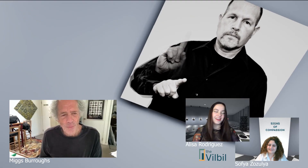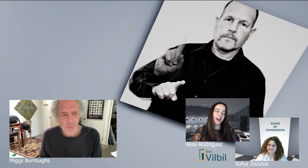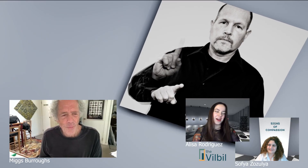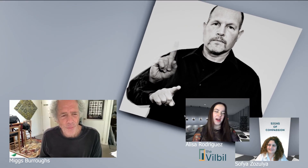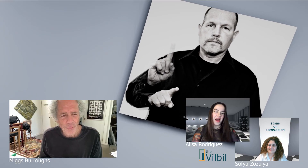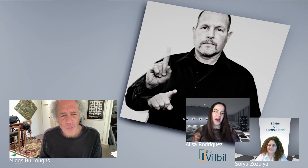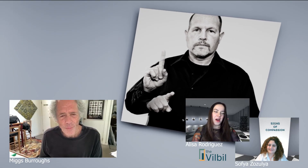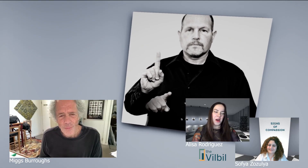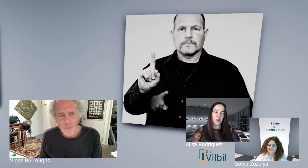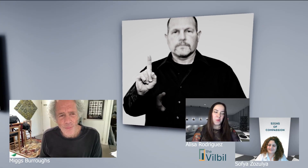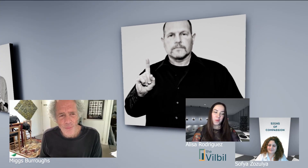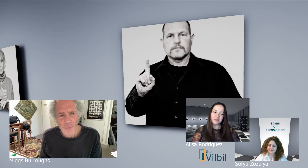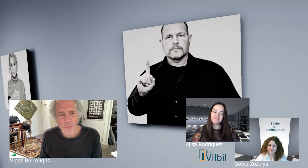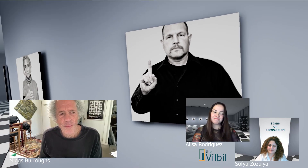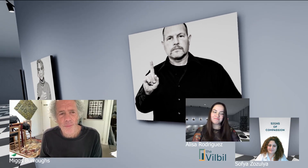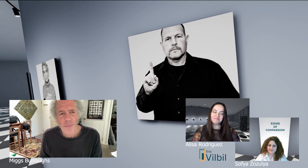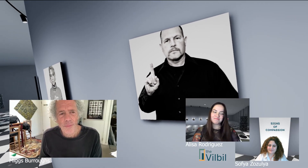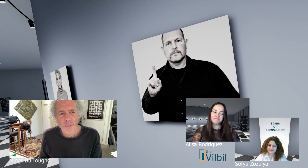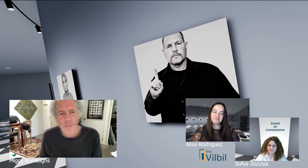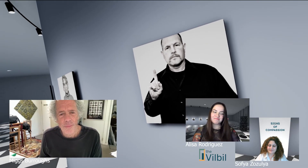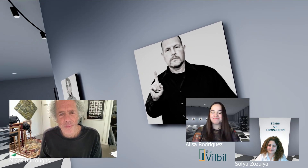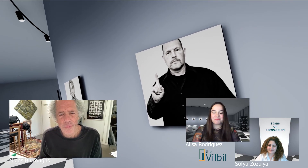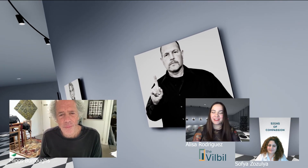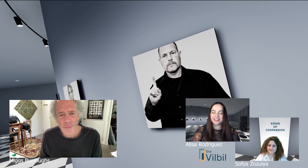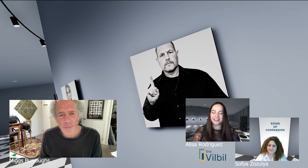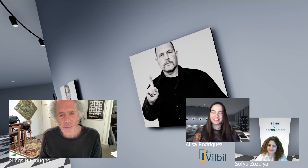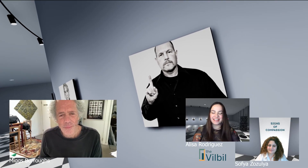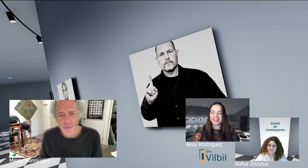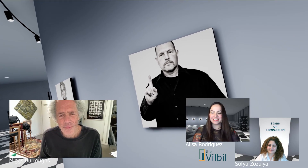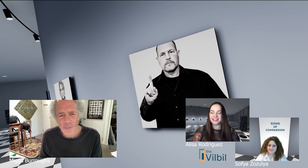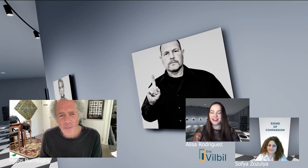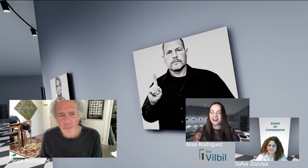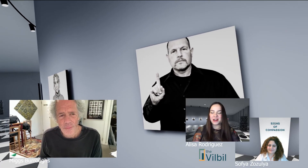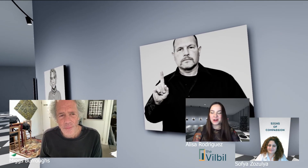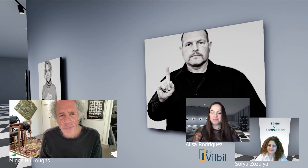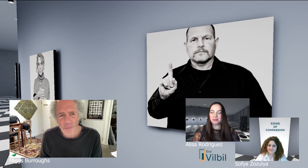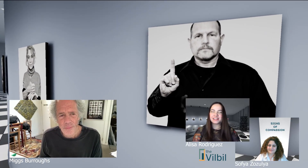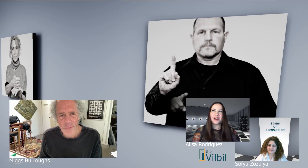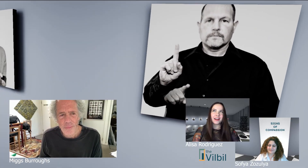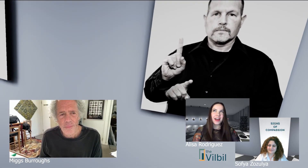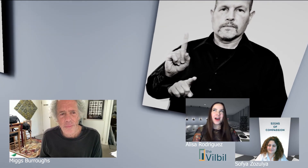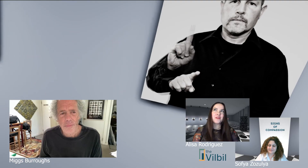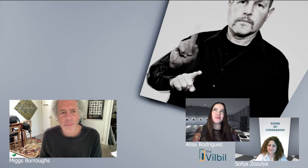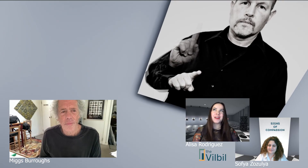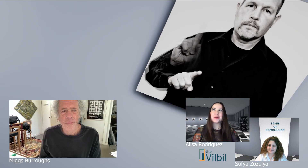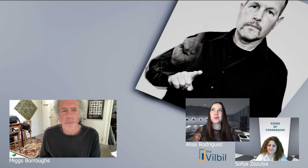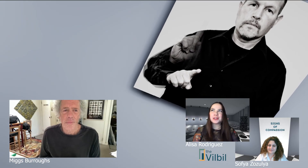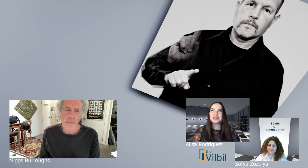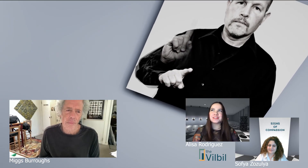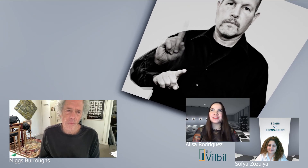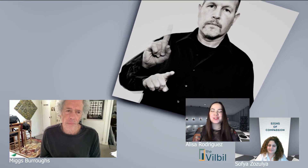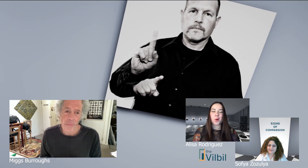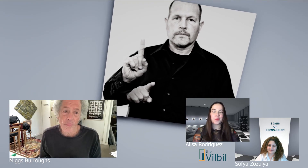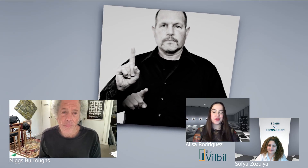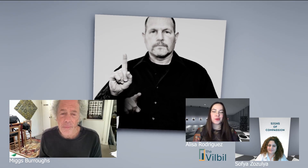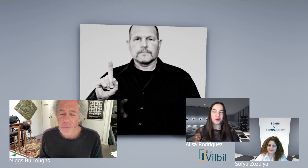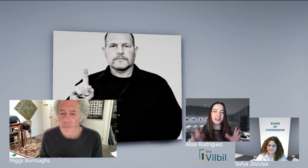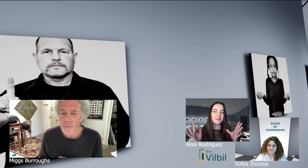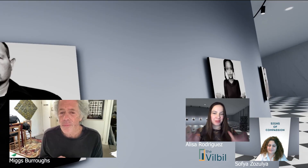Yeah, well, that's actually brilliant. And Mix, I have another question. So the 30